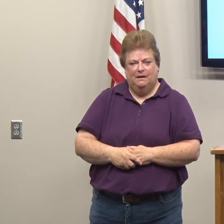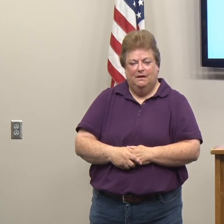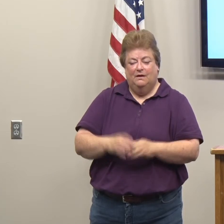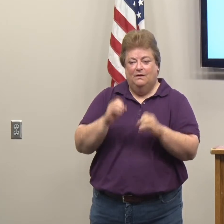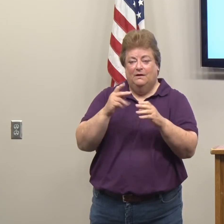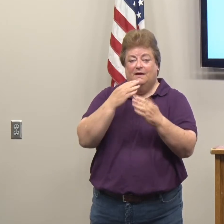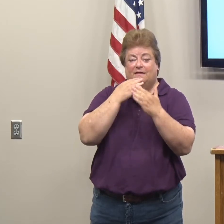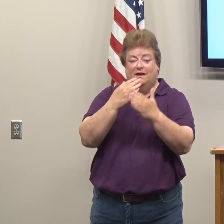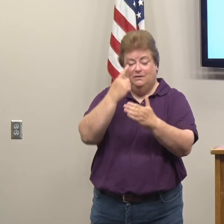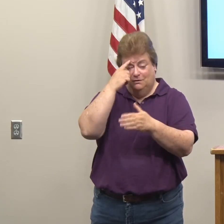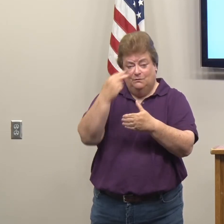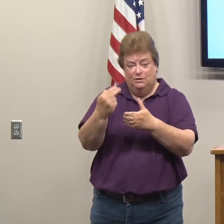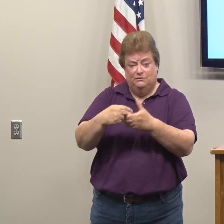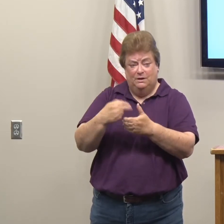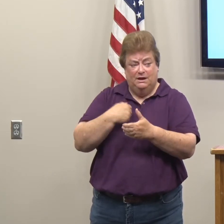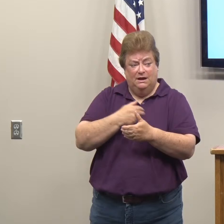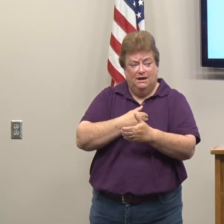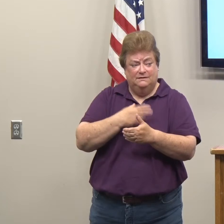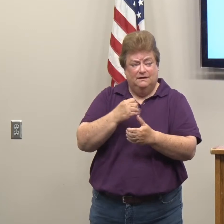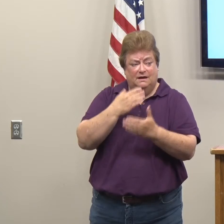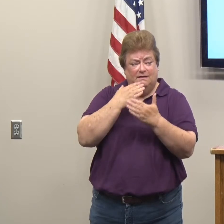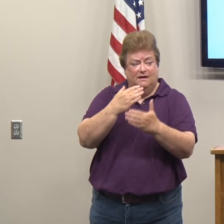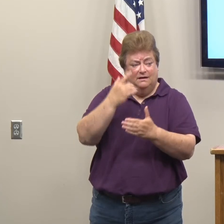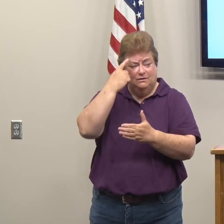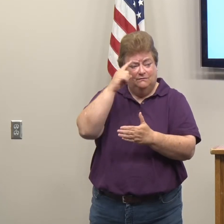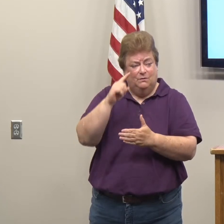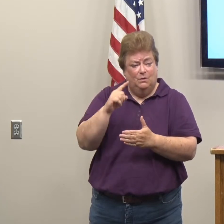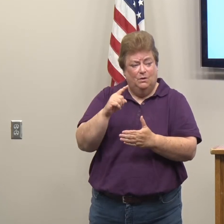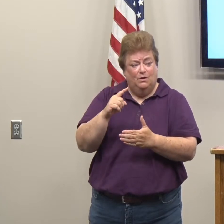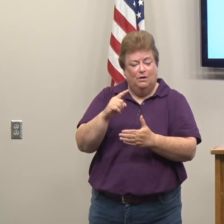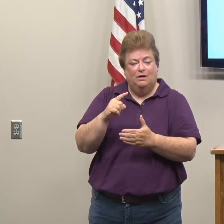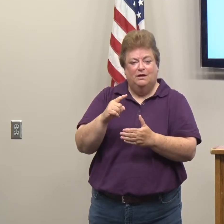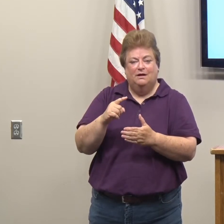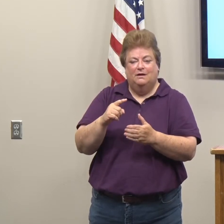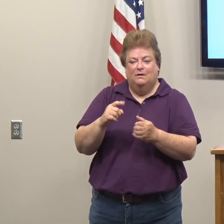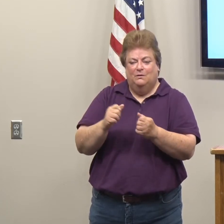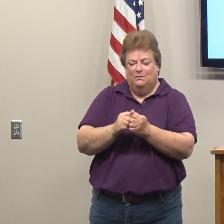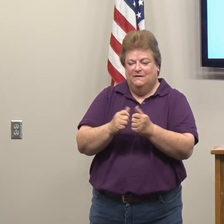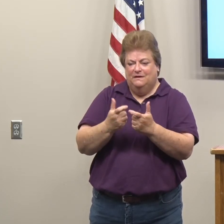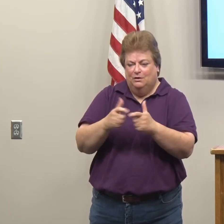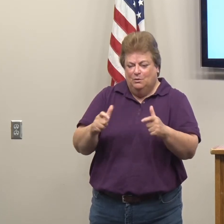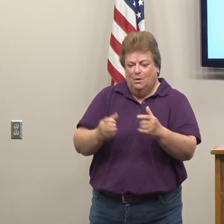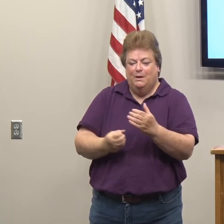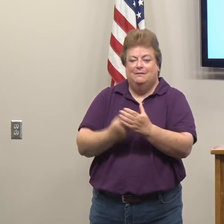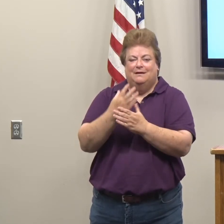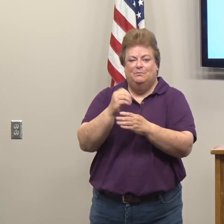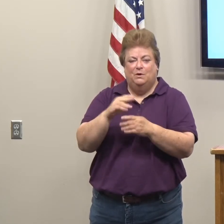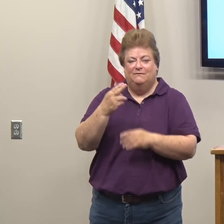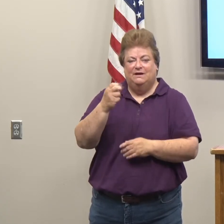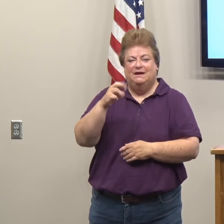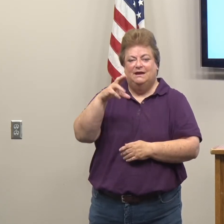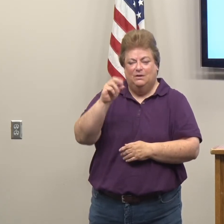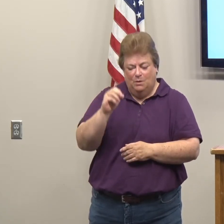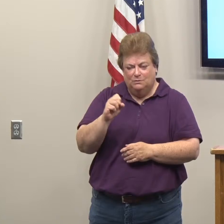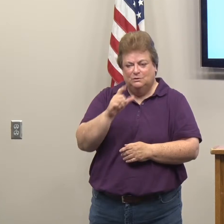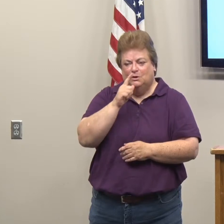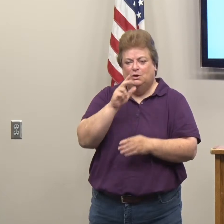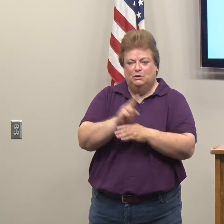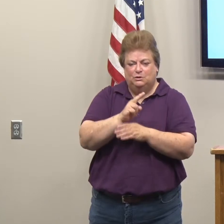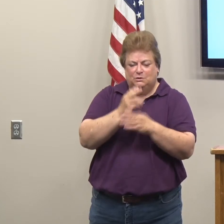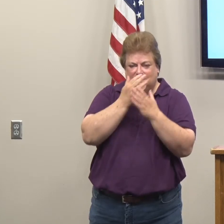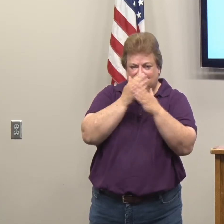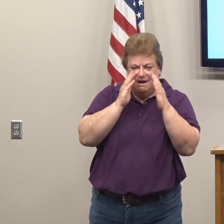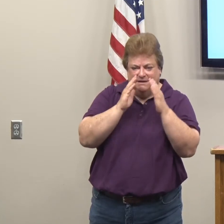All right, well, thank you all for joining us today, and thank you for being among the growing number of heroes who are wearing masks, washing